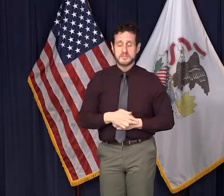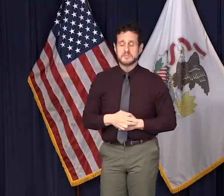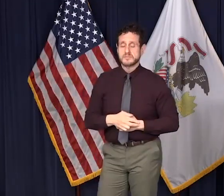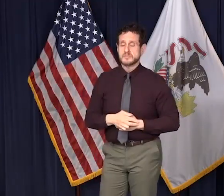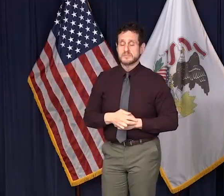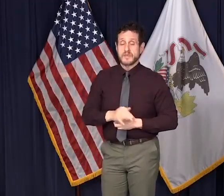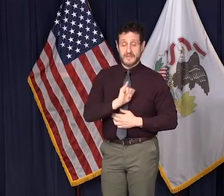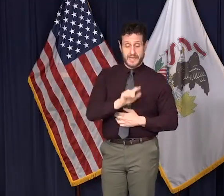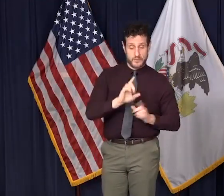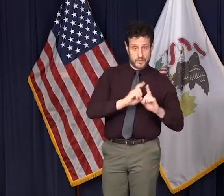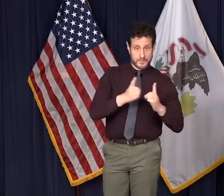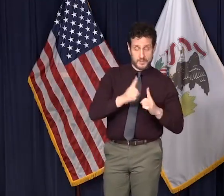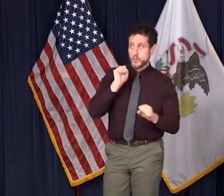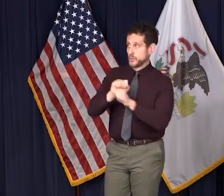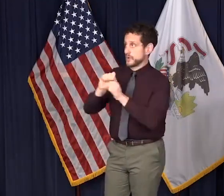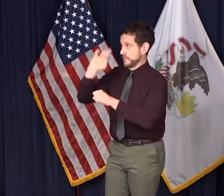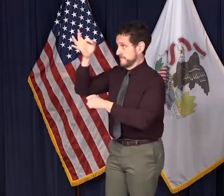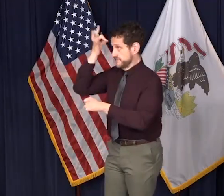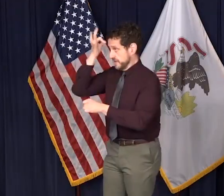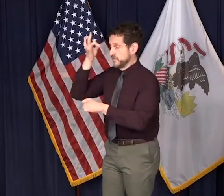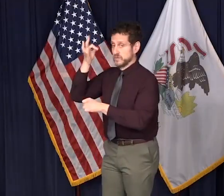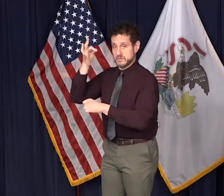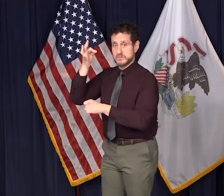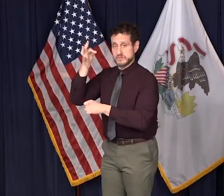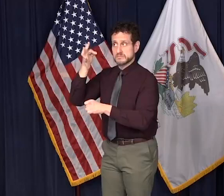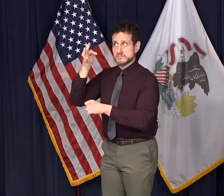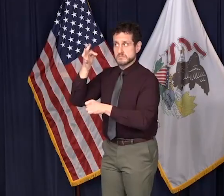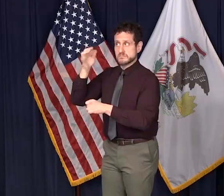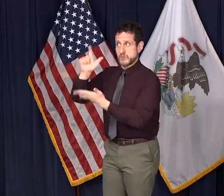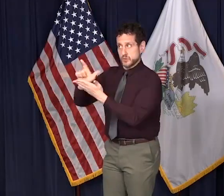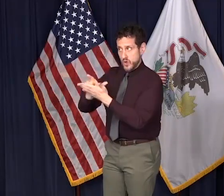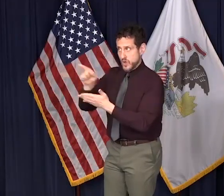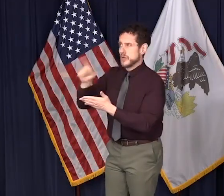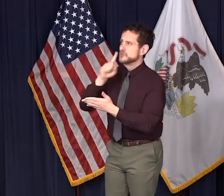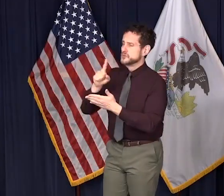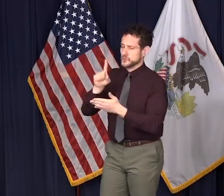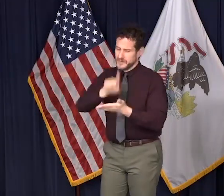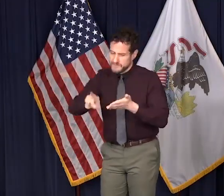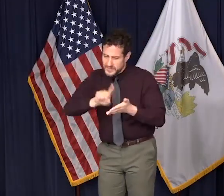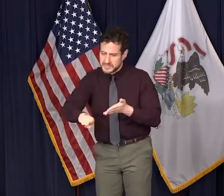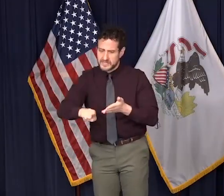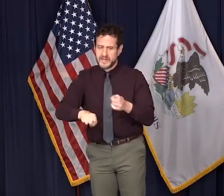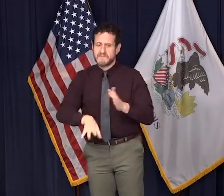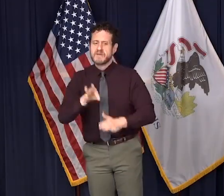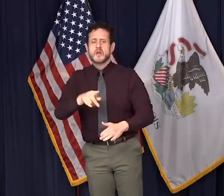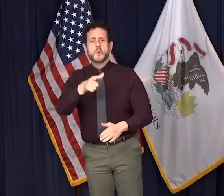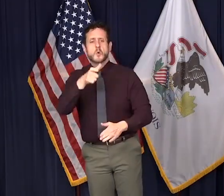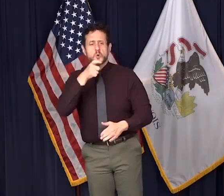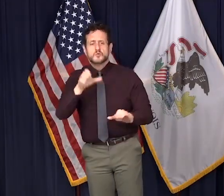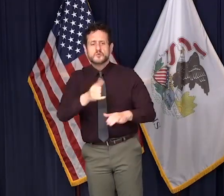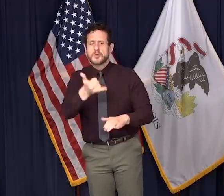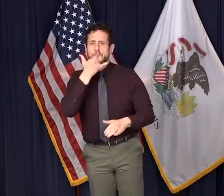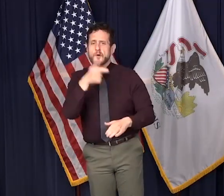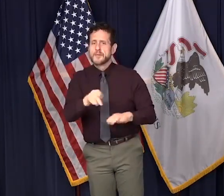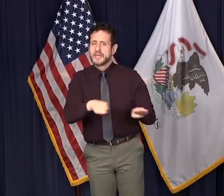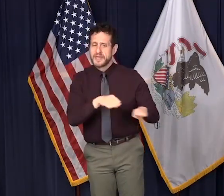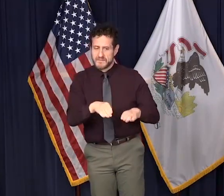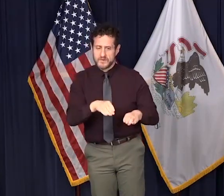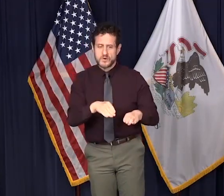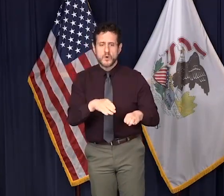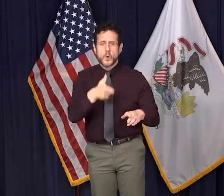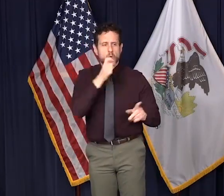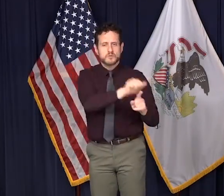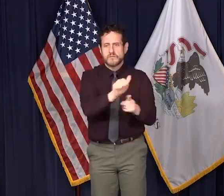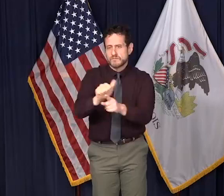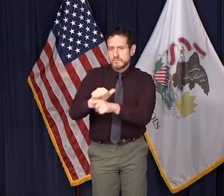law enforcement to investigate, pursue, and prosecute those who are involved in these illegal schemes, which are occurring